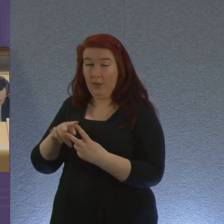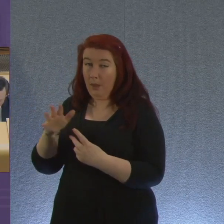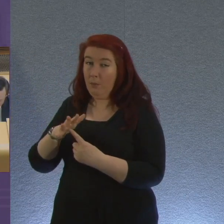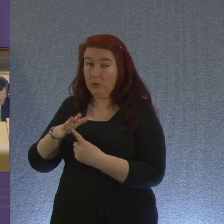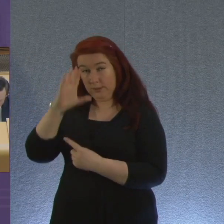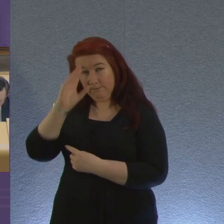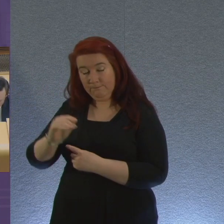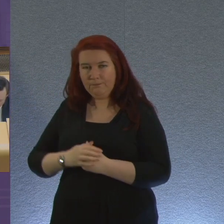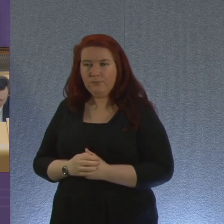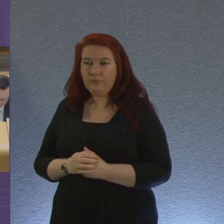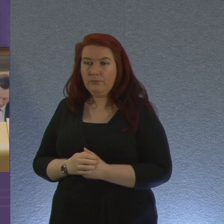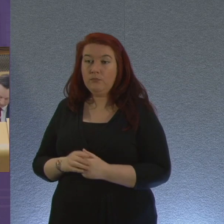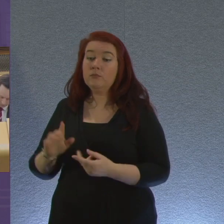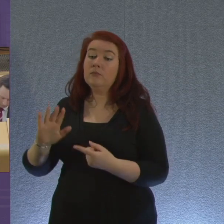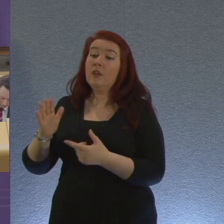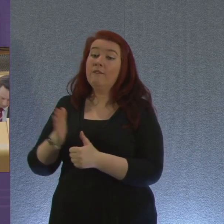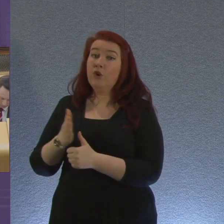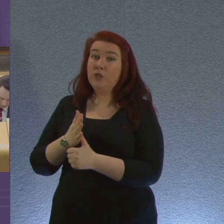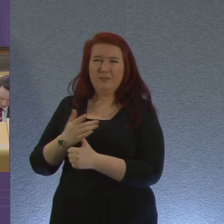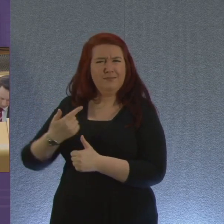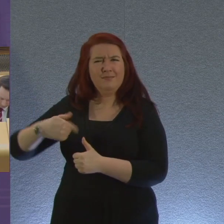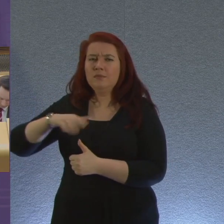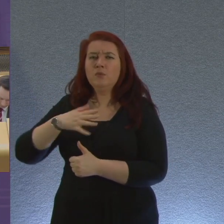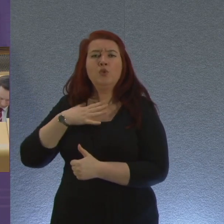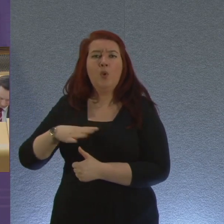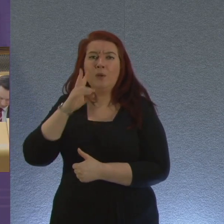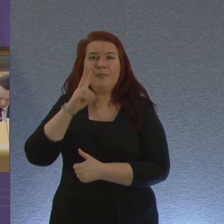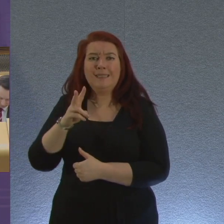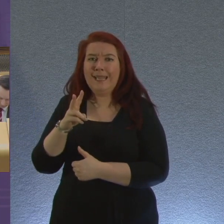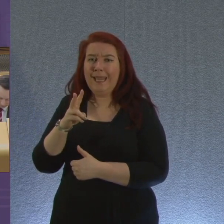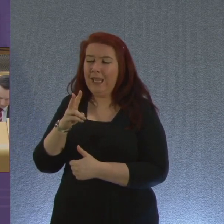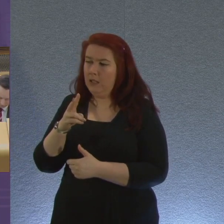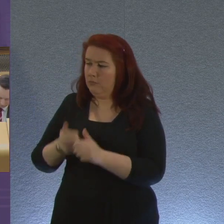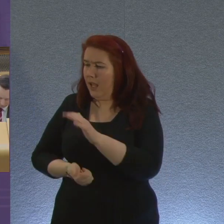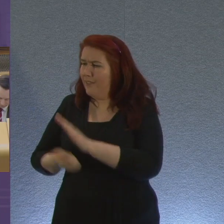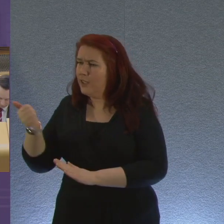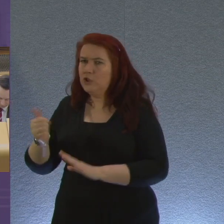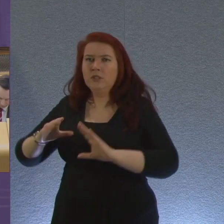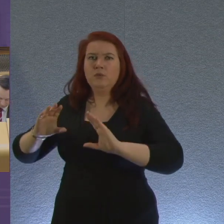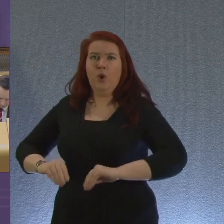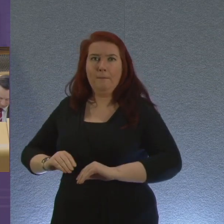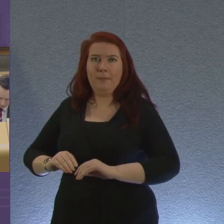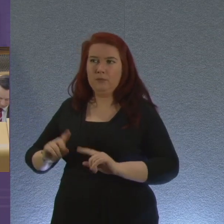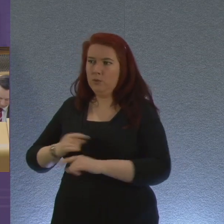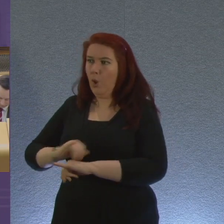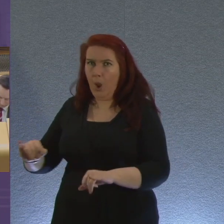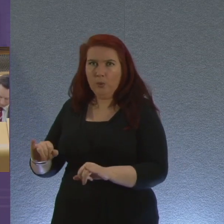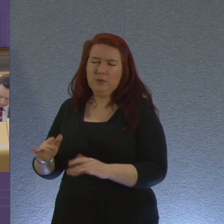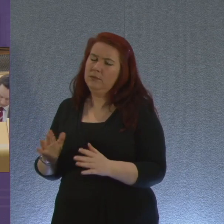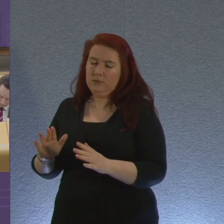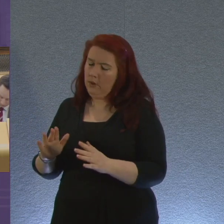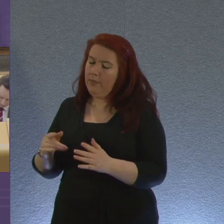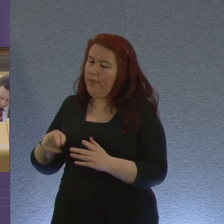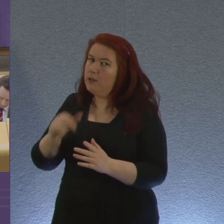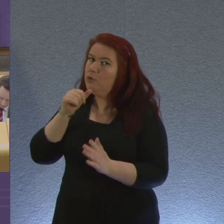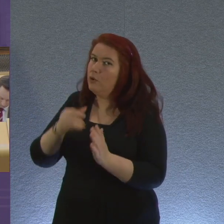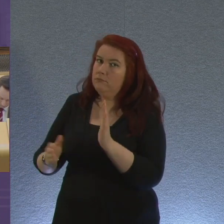respect. Firstly, we would not want to see an end to evictions in all circumstances, and that is not what is proposed in this